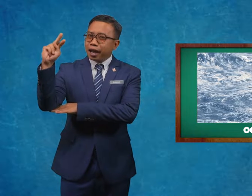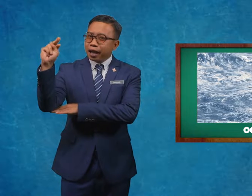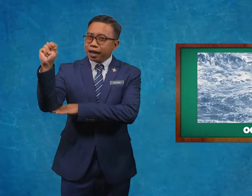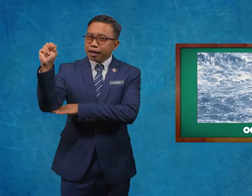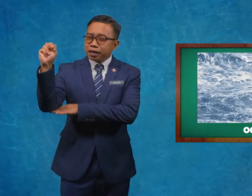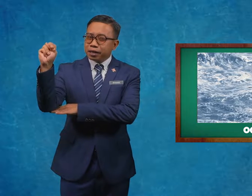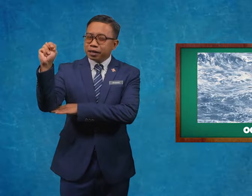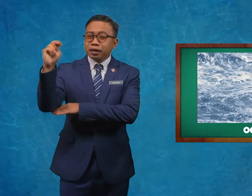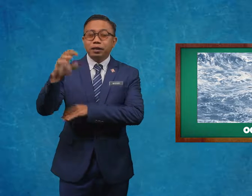N.